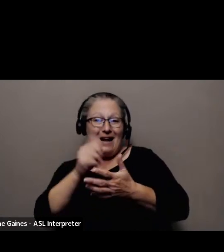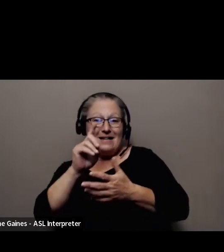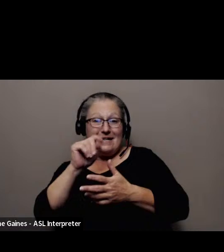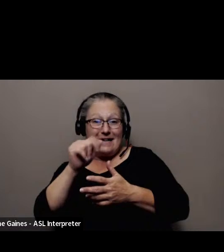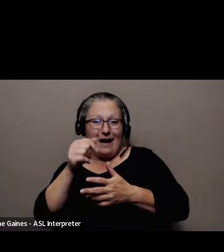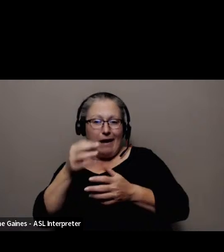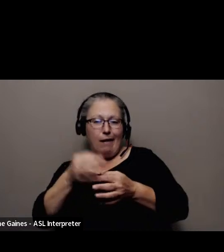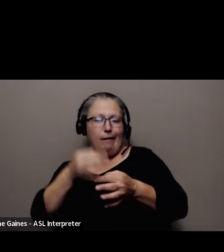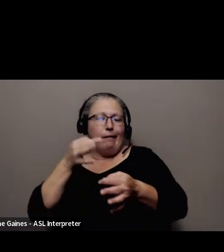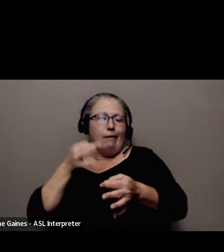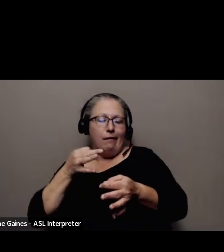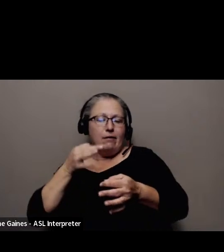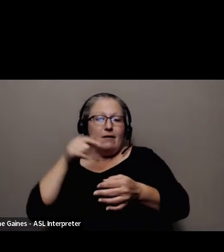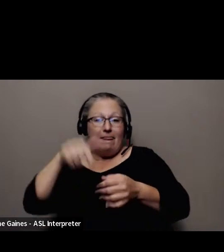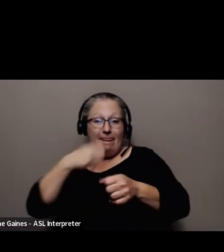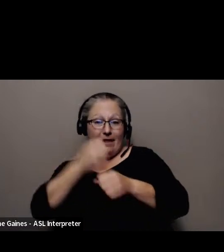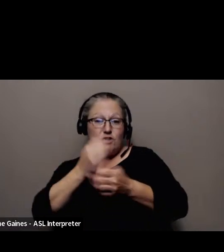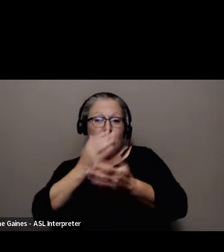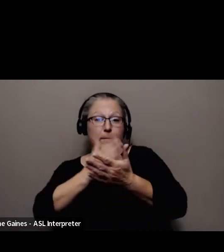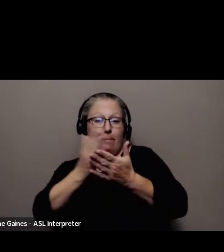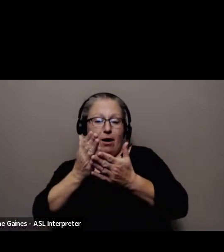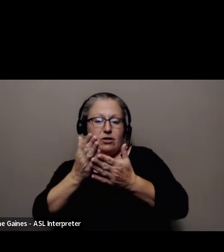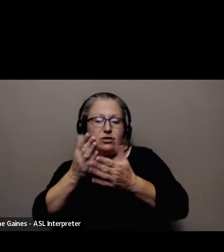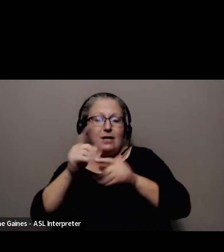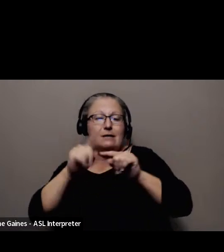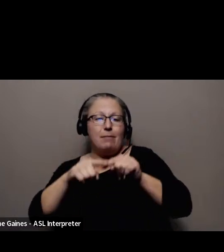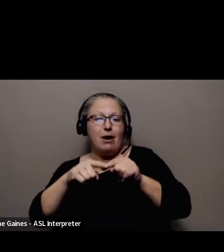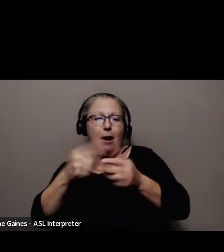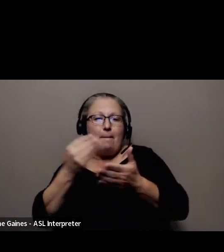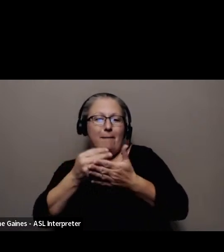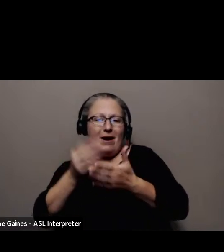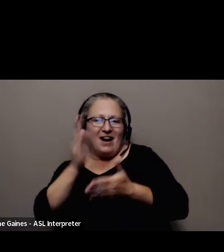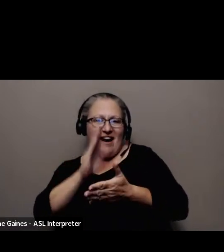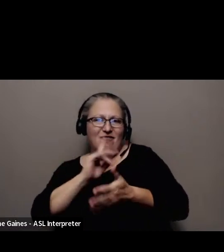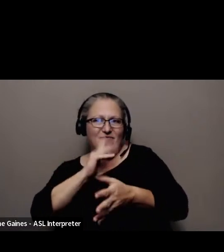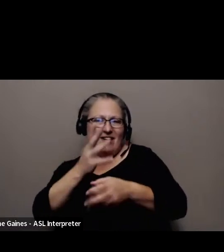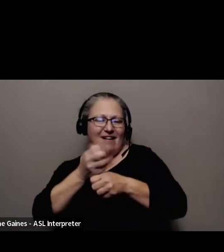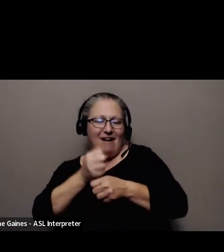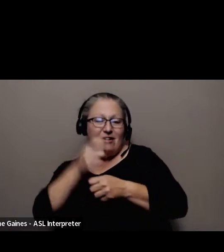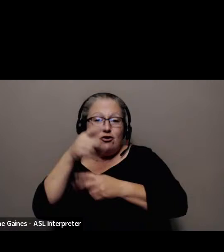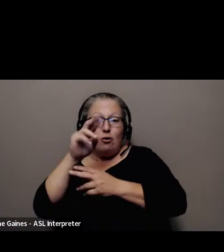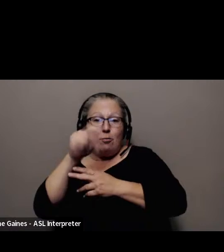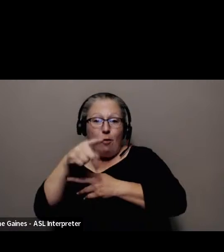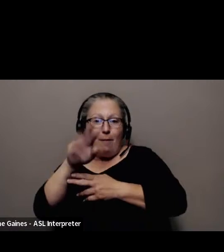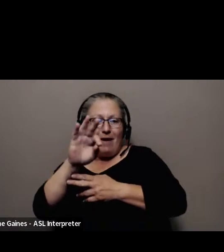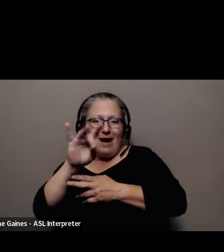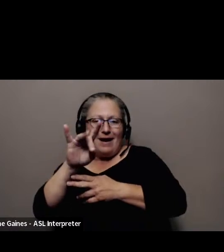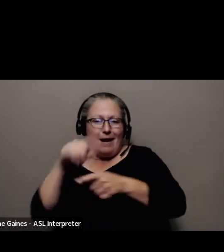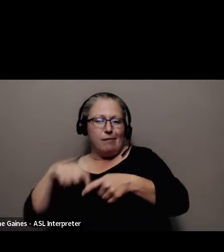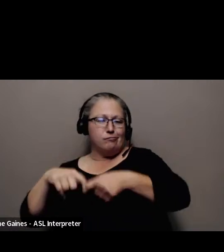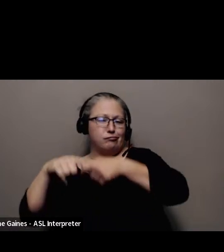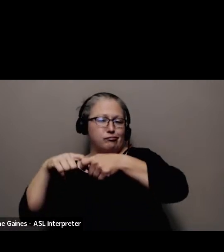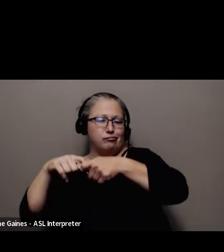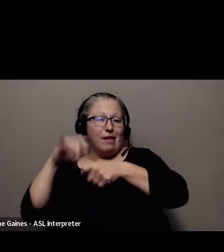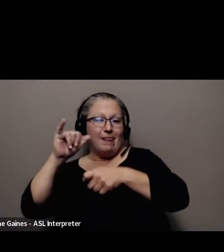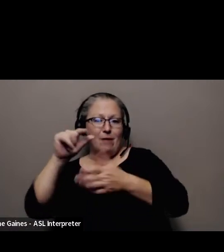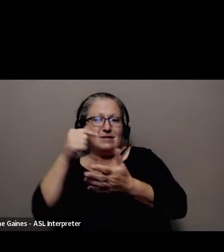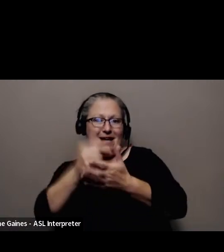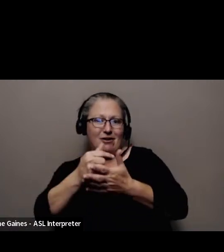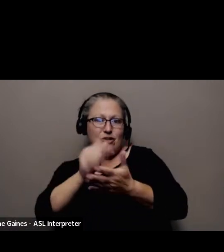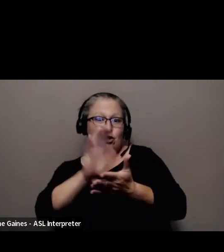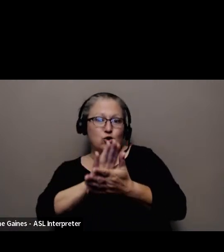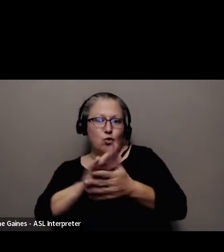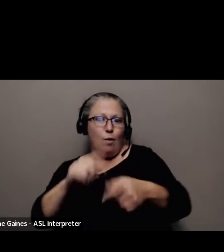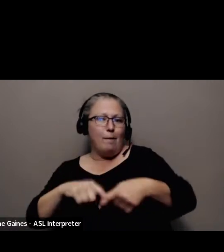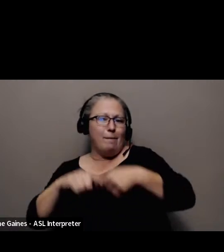So this year's budget was based on revenue that never really came in. And so Prop 98 was benched, which is the guarantee to schools, was